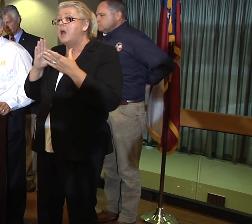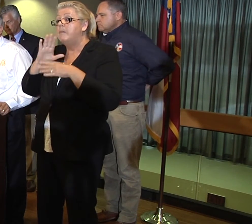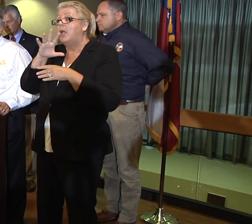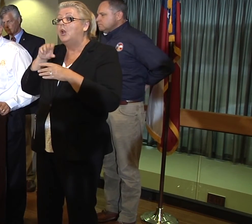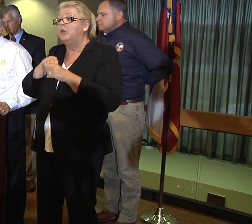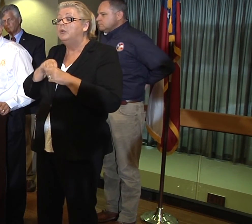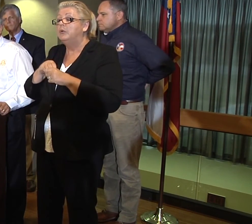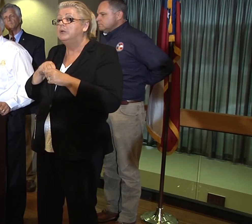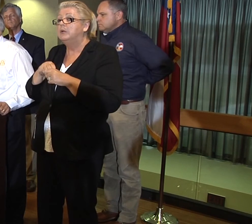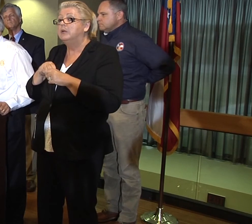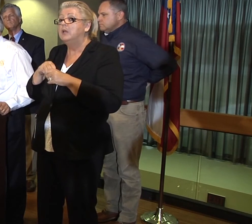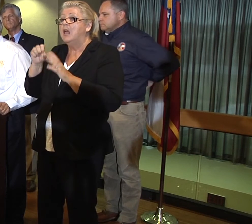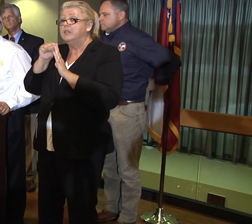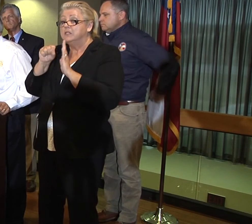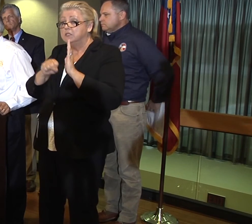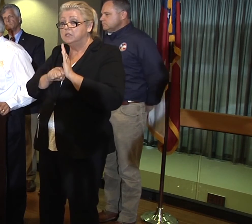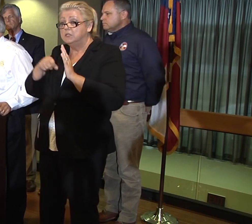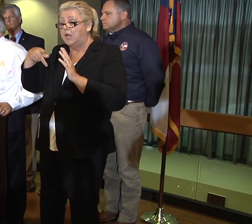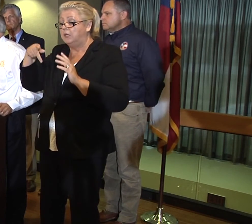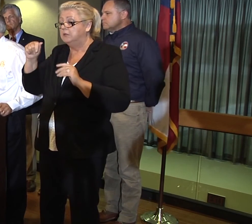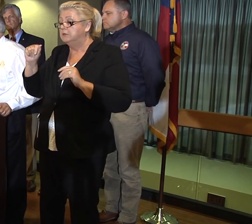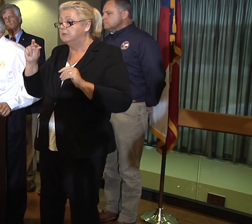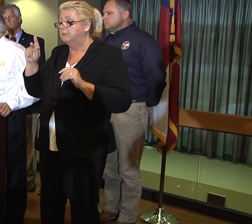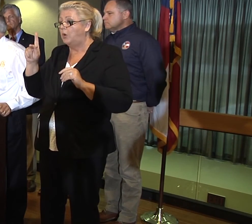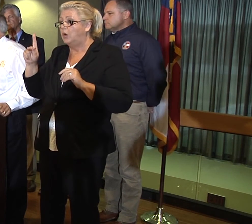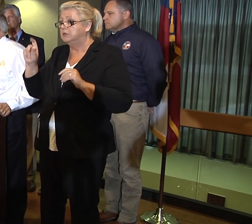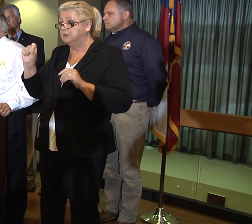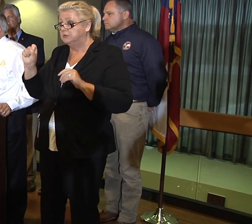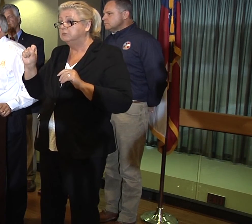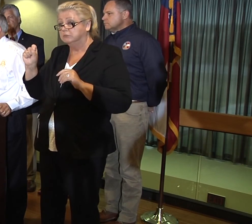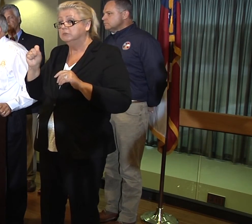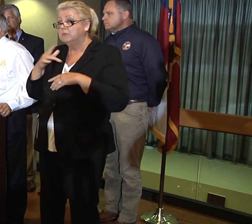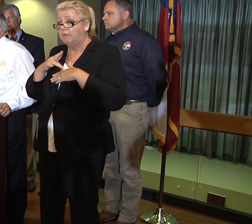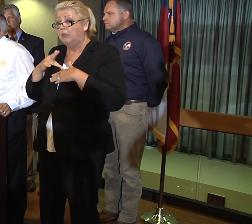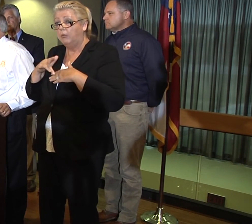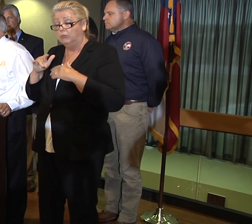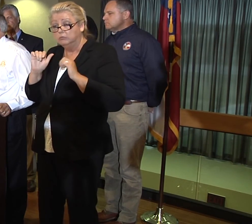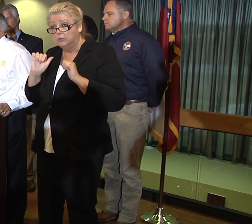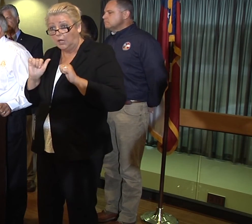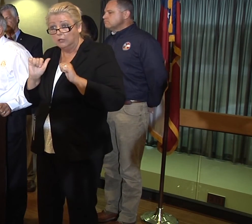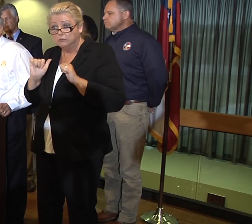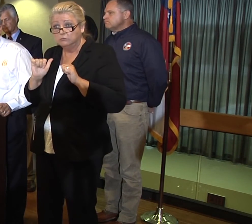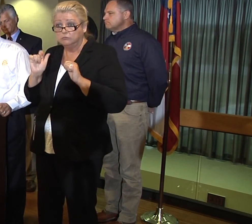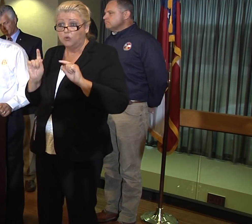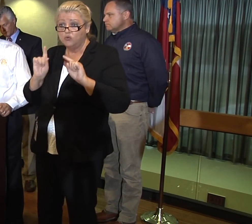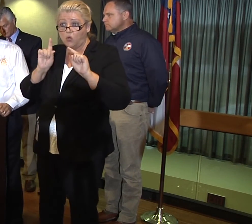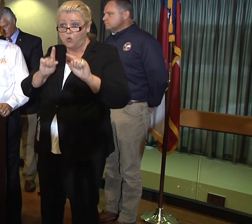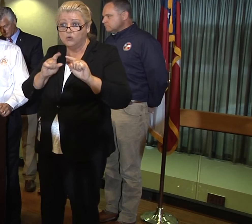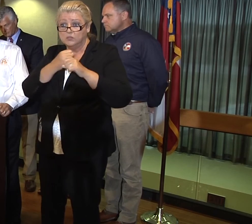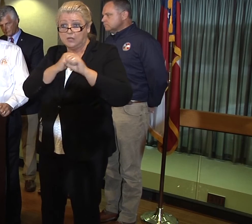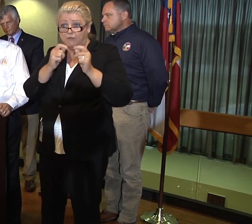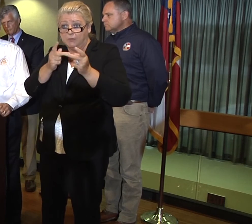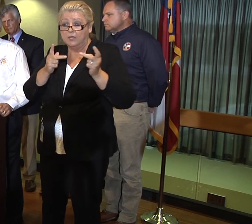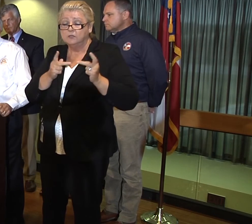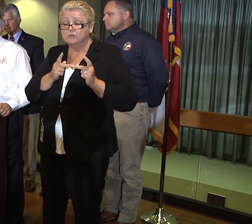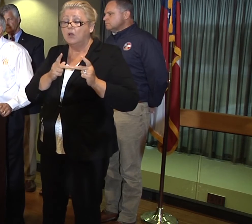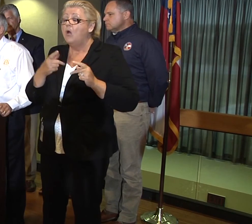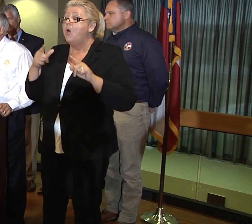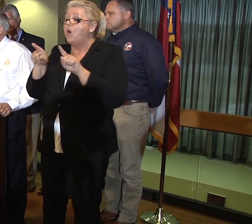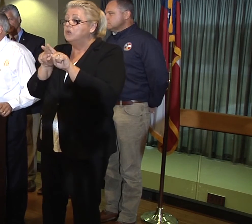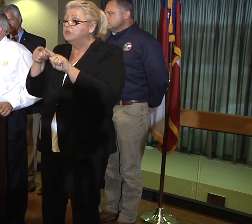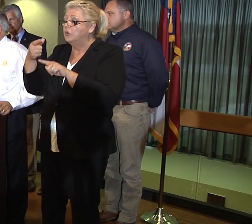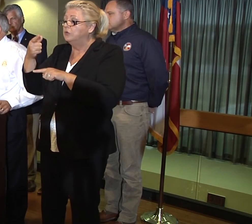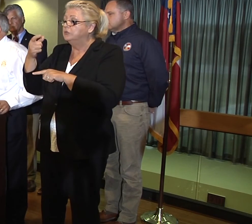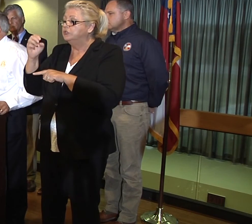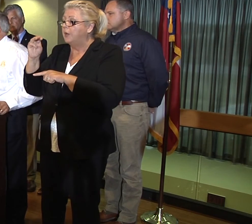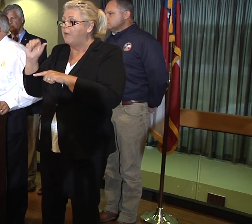include our state parks that are available. And we also have under GEMA's direction